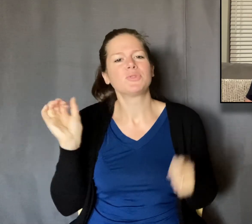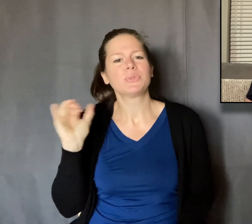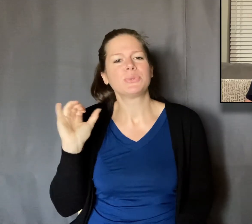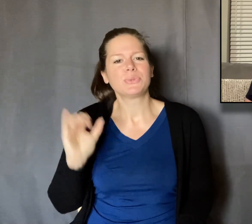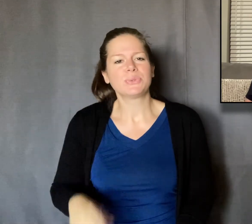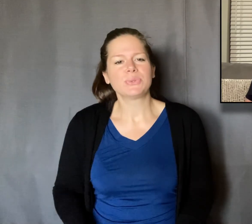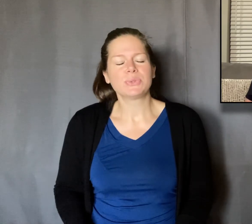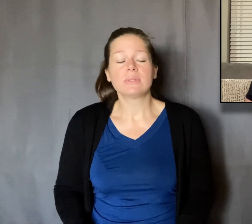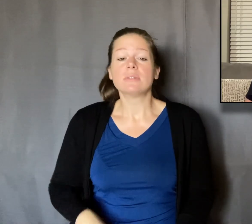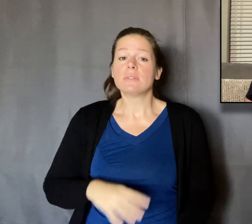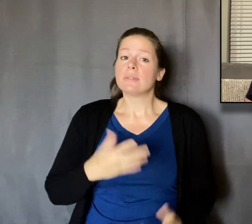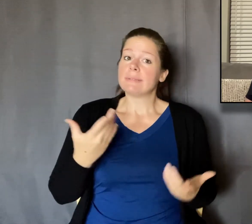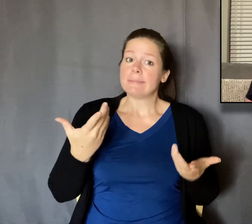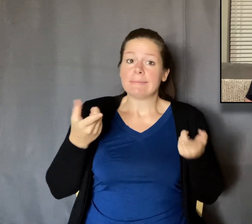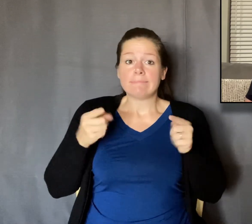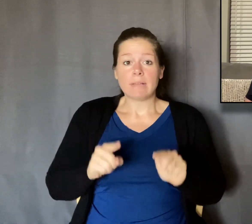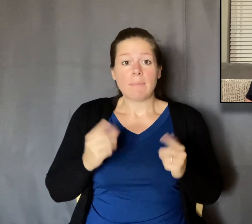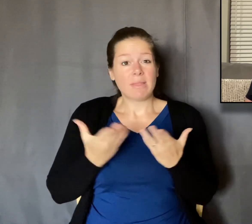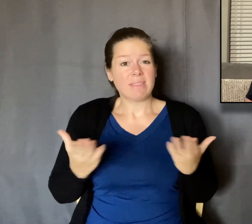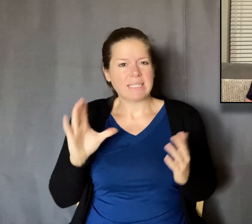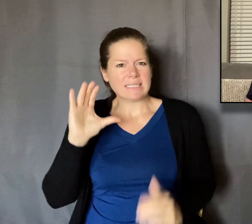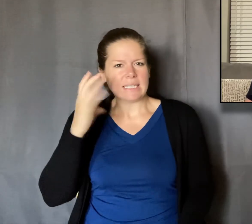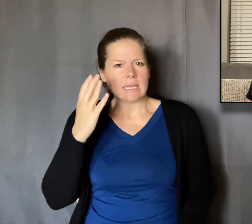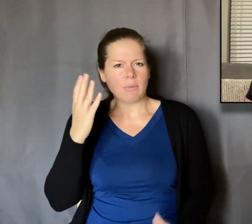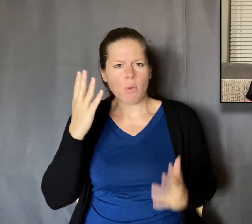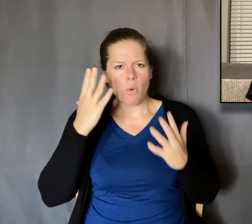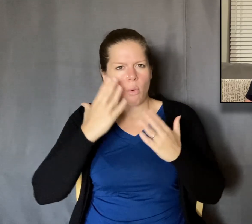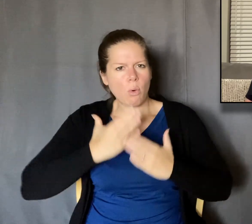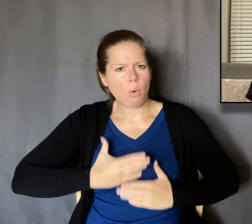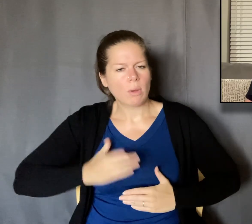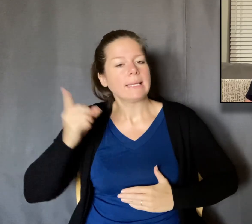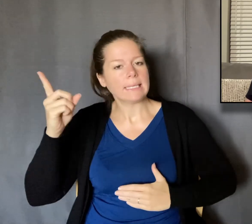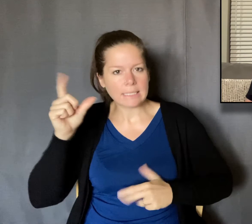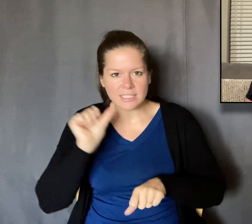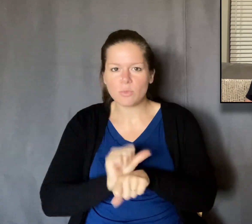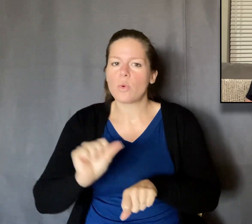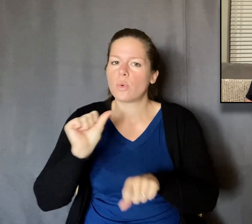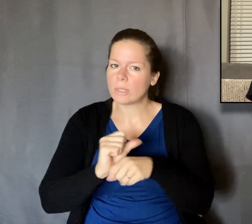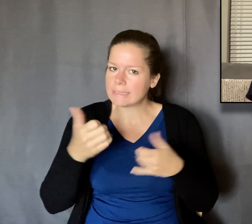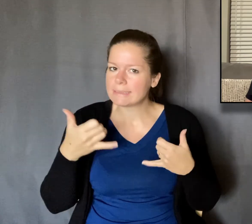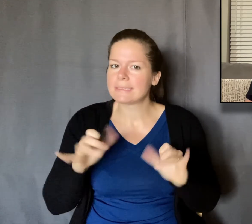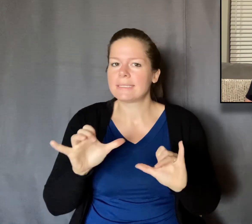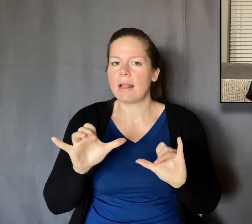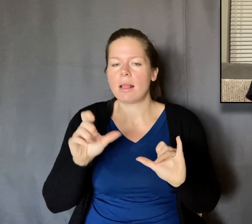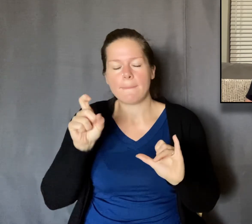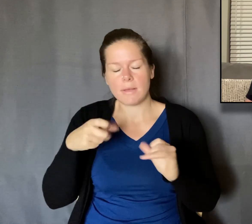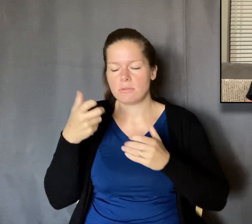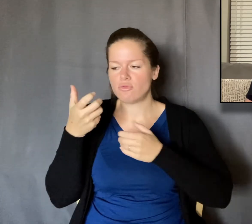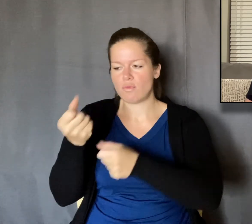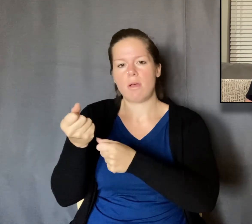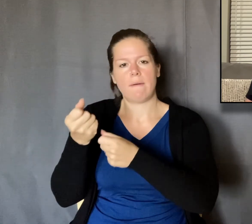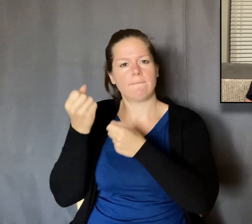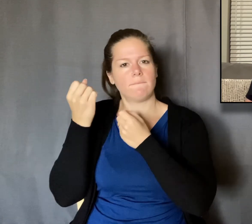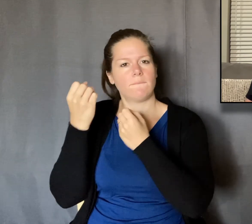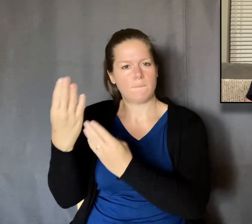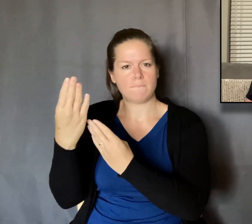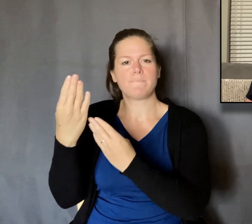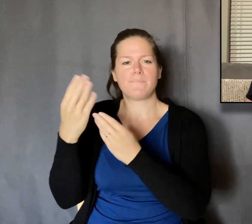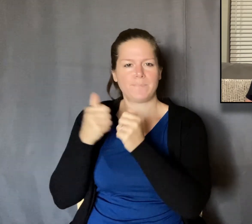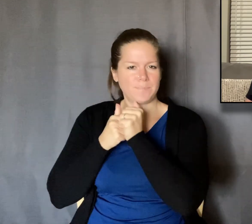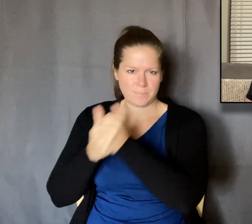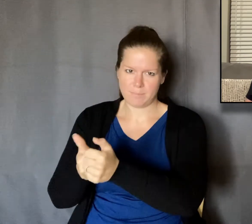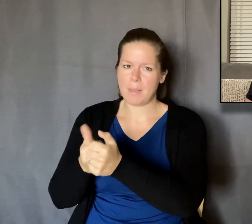that even when things look dark, he's working. Trust him. Follow him. Obey